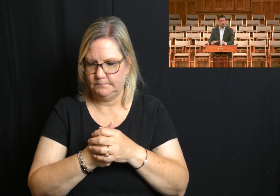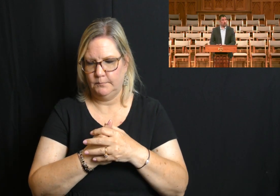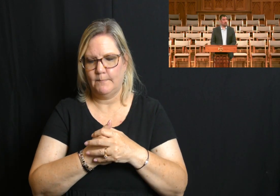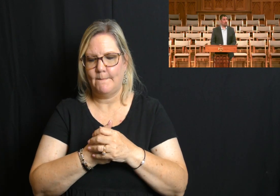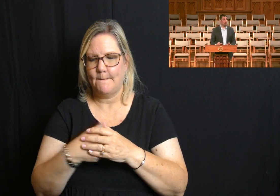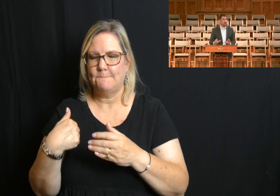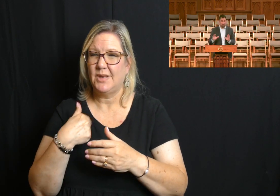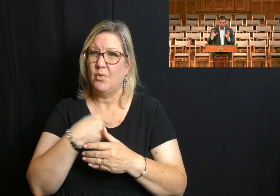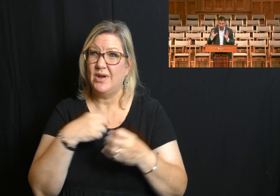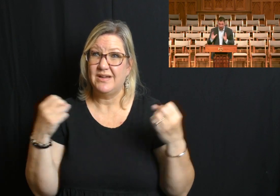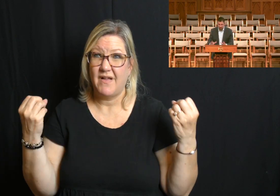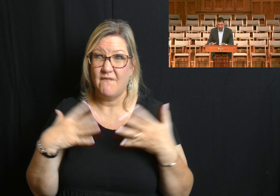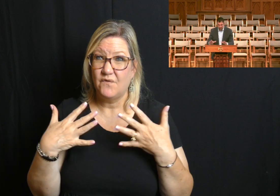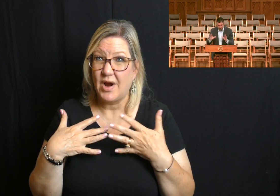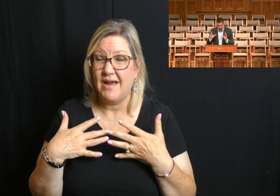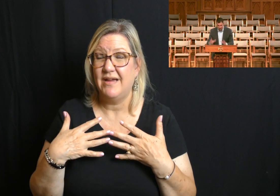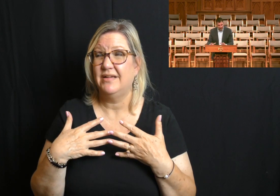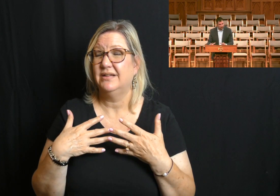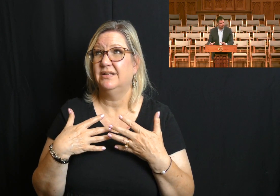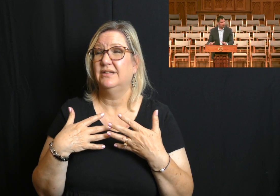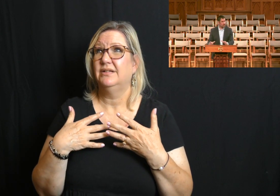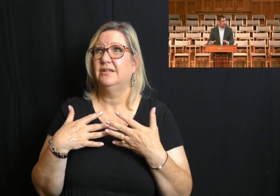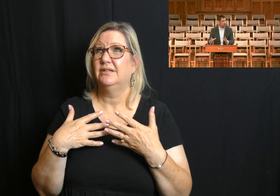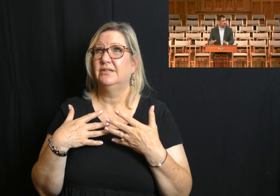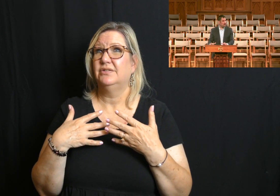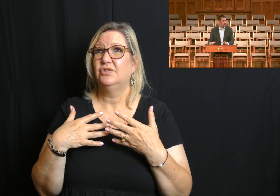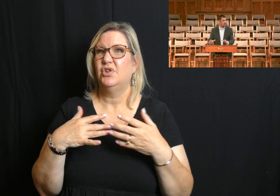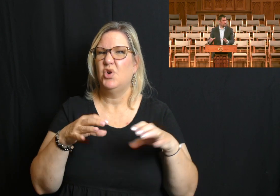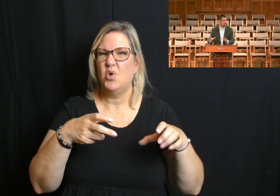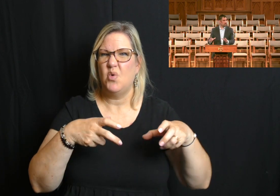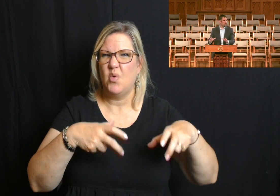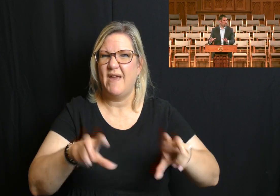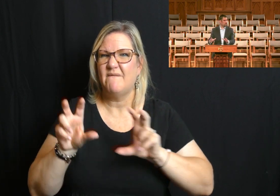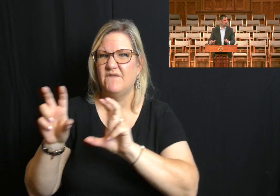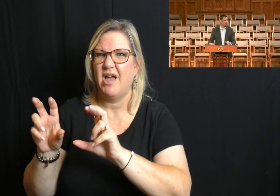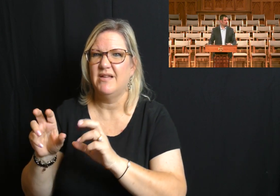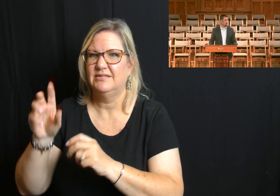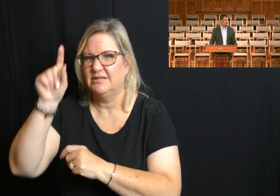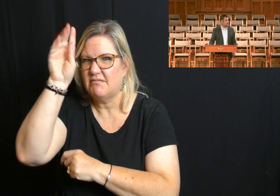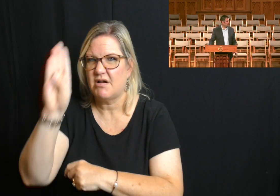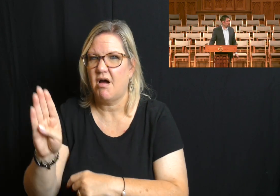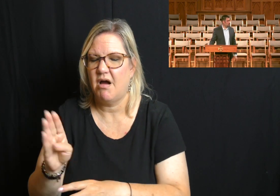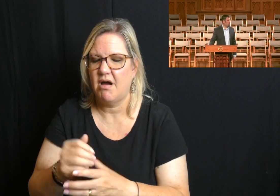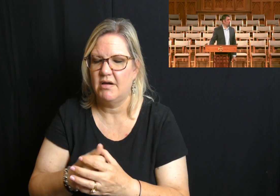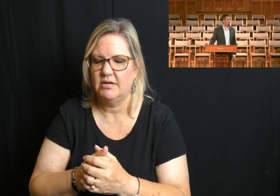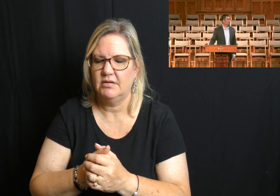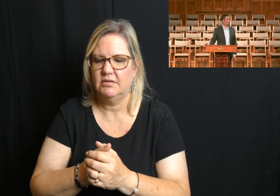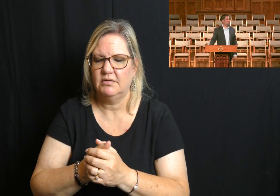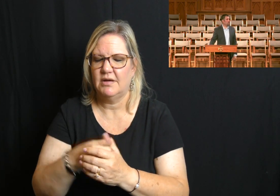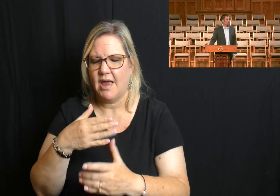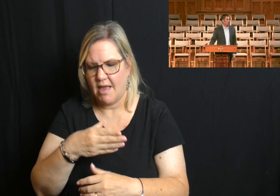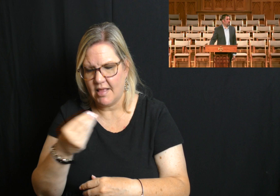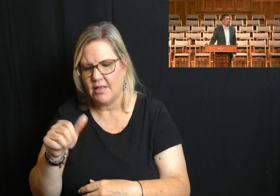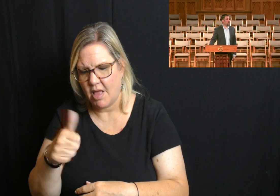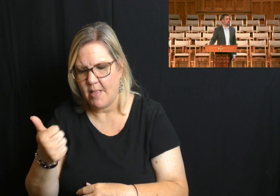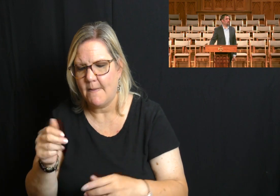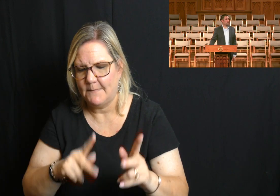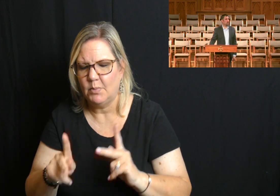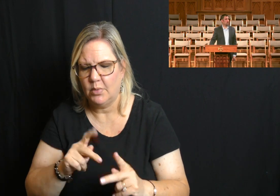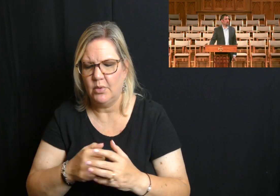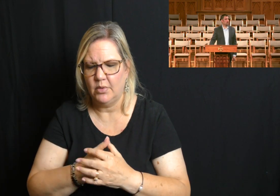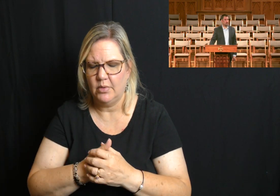money. We're afraid to invest in God and in other people. We're afraid.